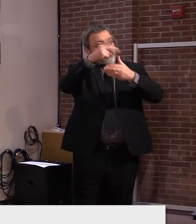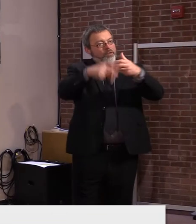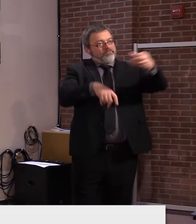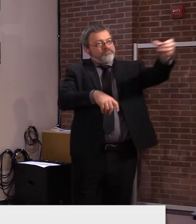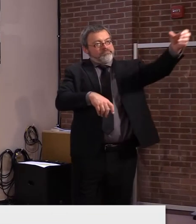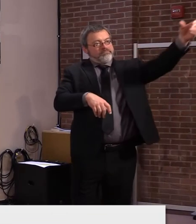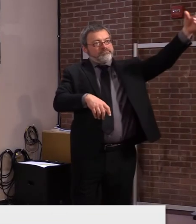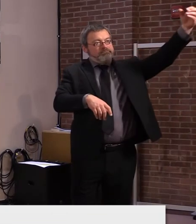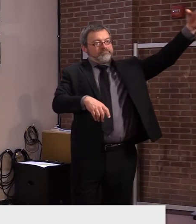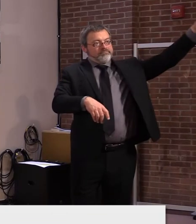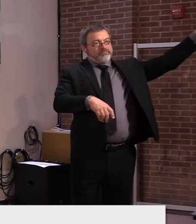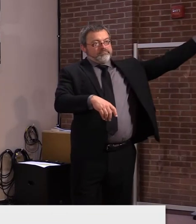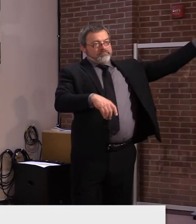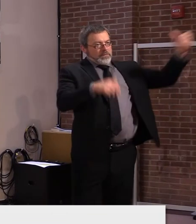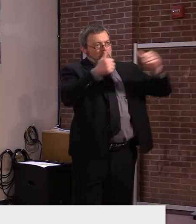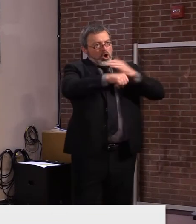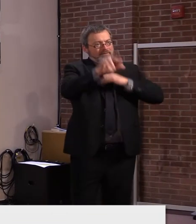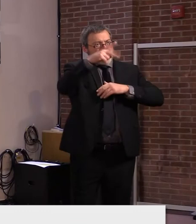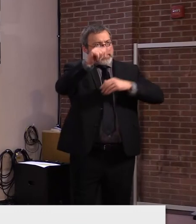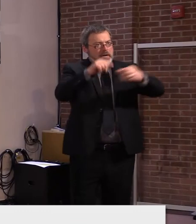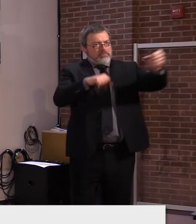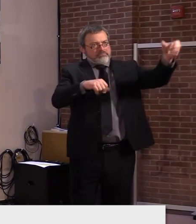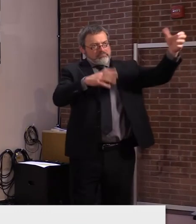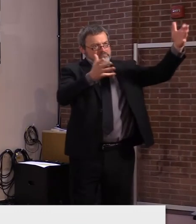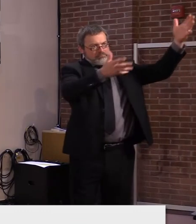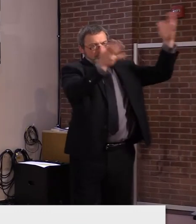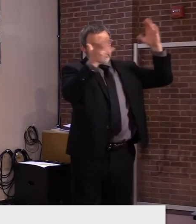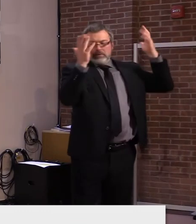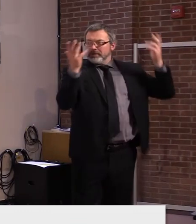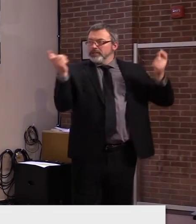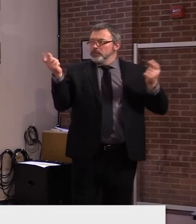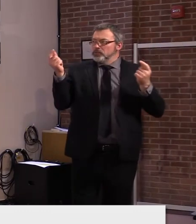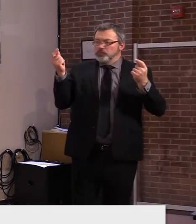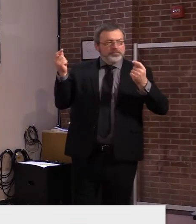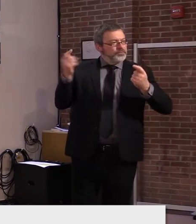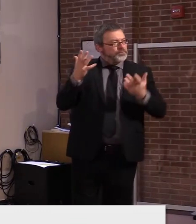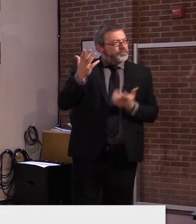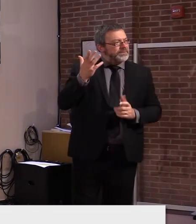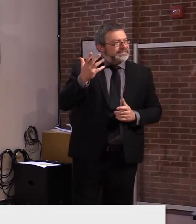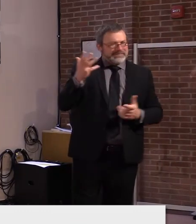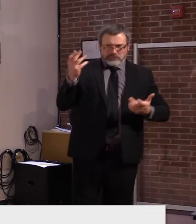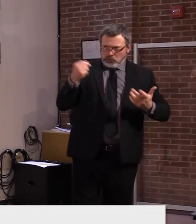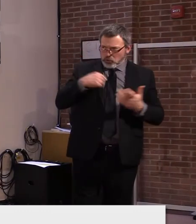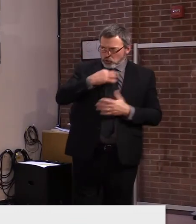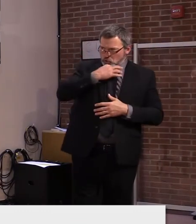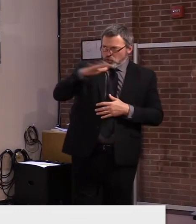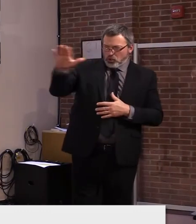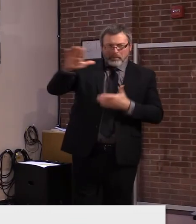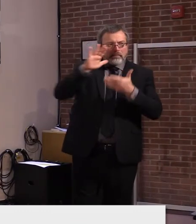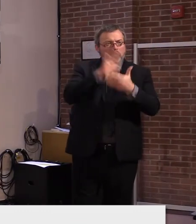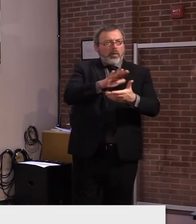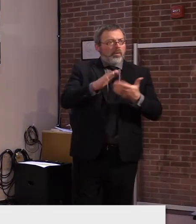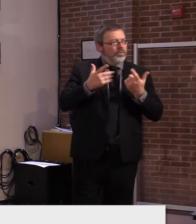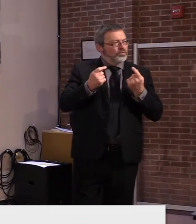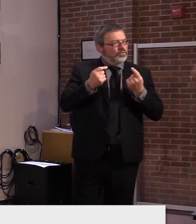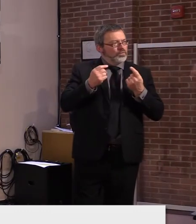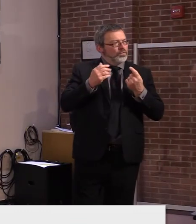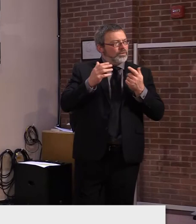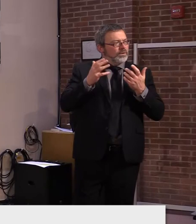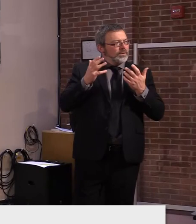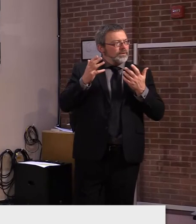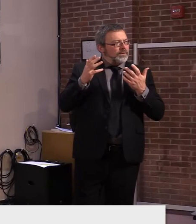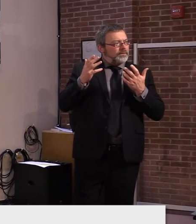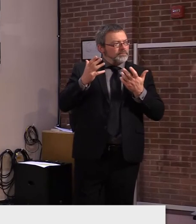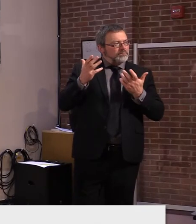if either one of you could give a little bit of insight as to whether it's still a good idea to have a private organization